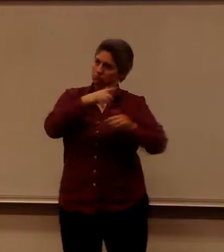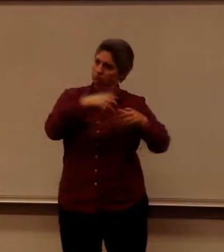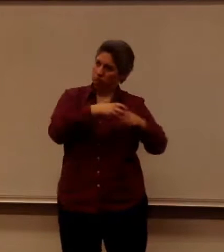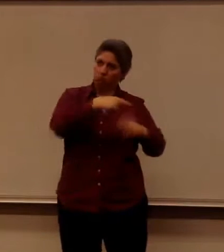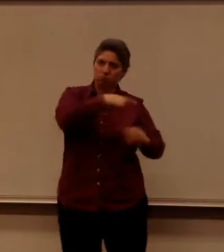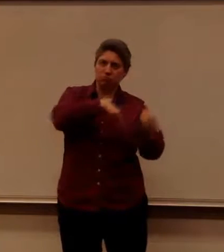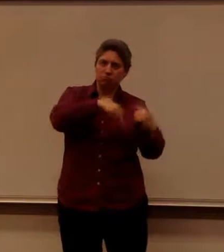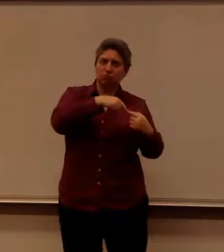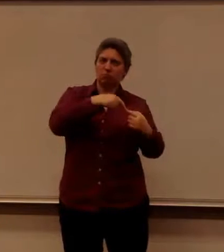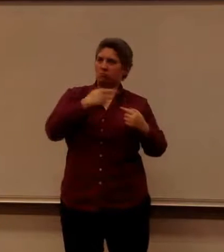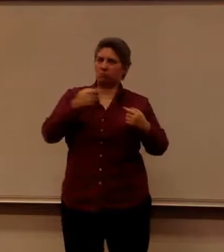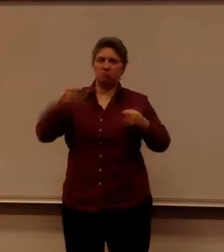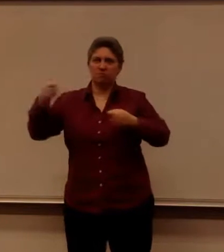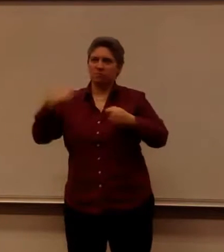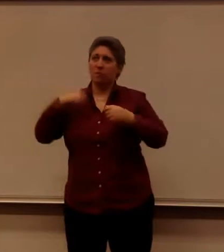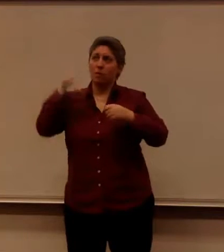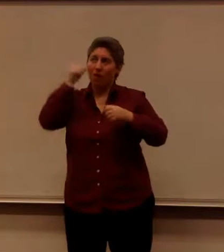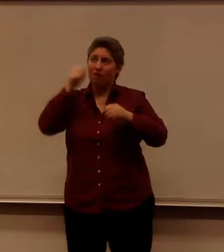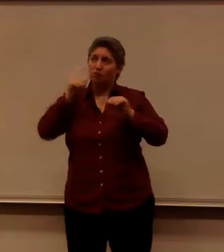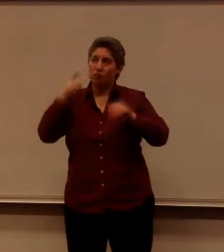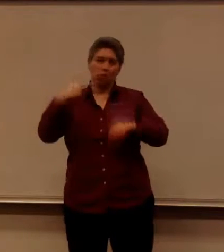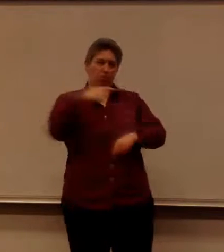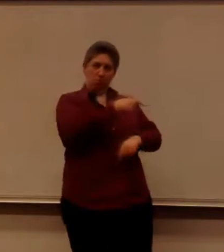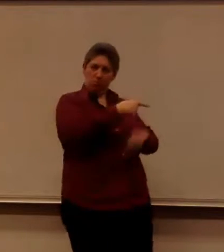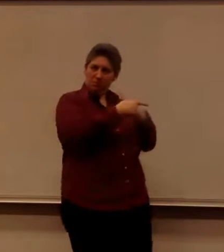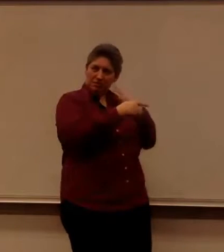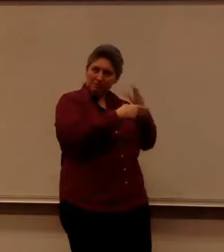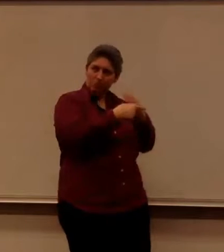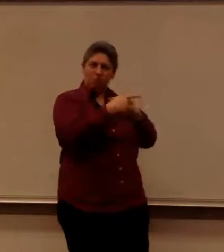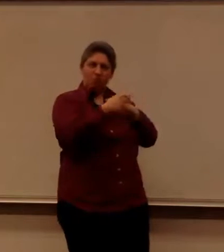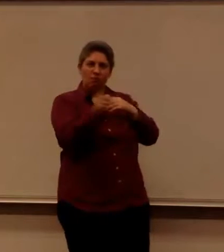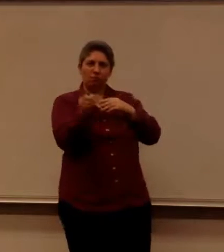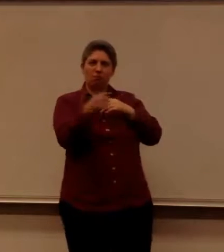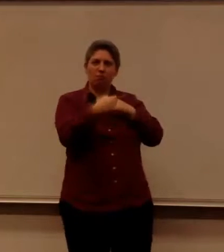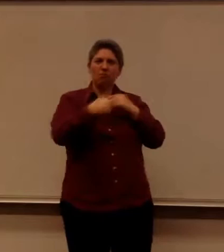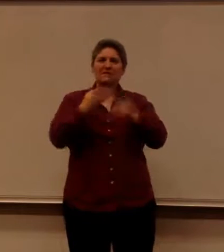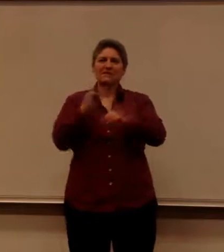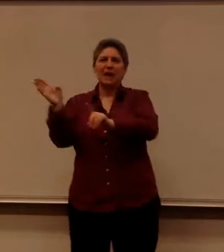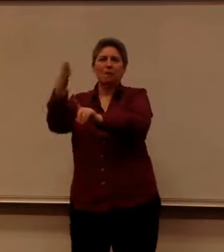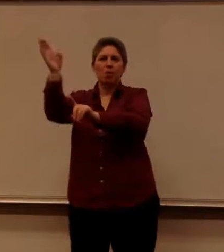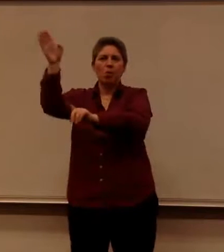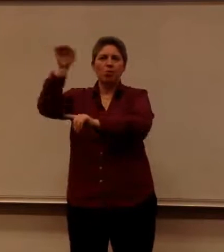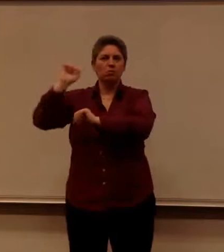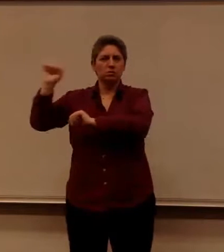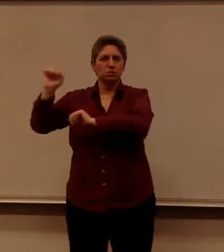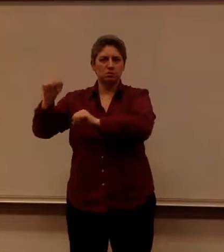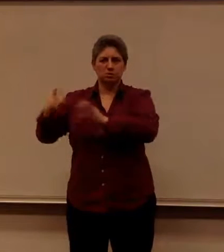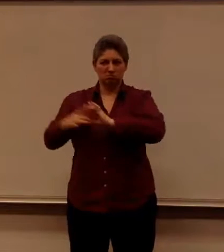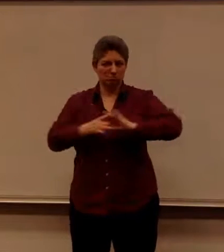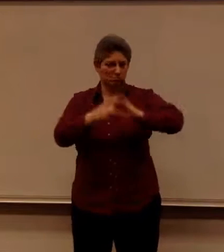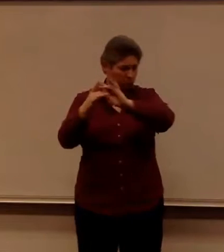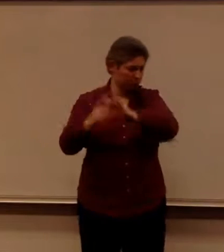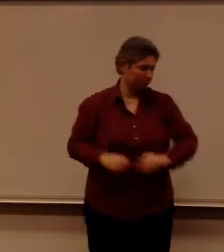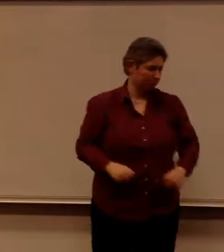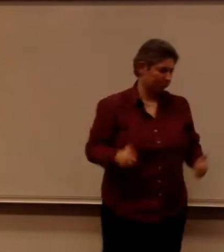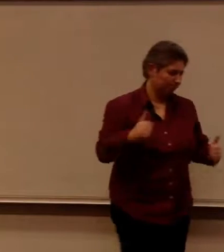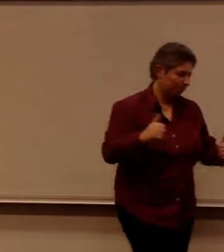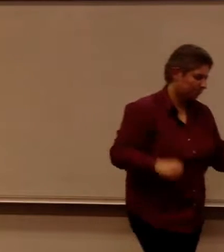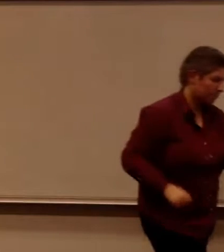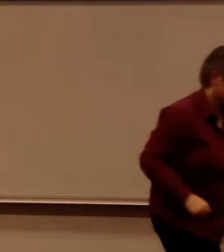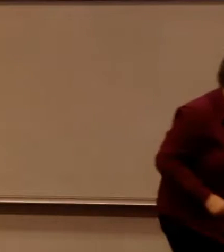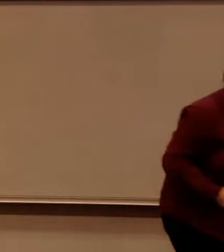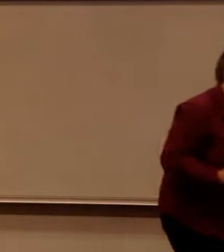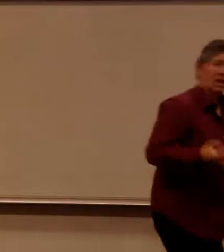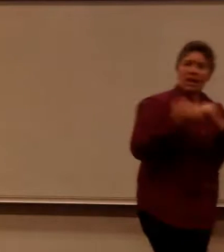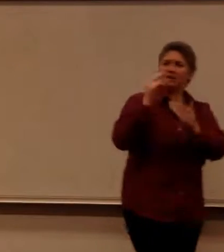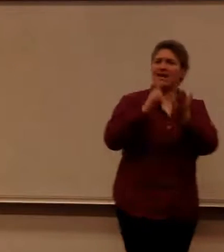in terms of consultations and representing the DSP. So they're able to signpost quite often if needed, looking